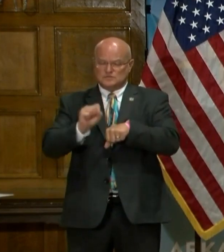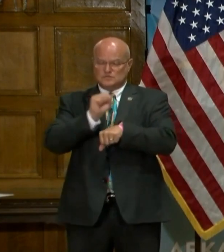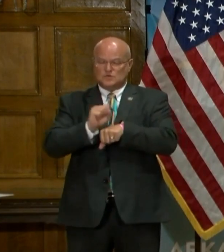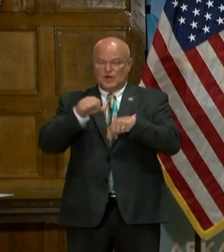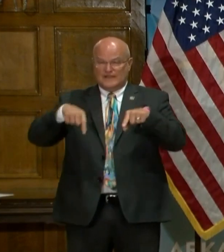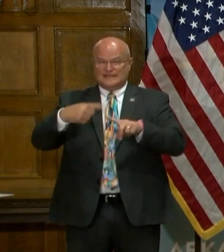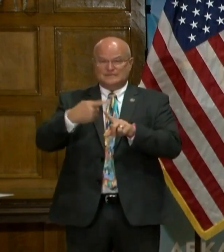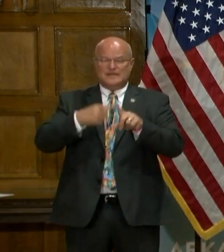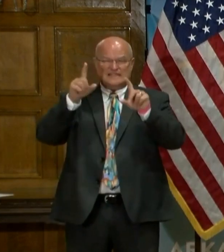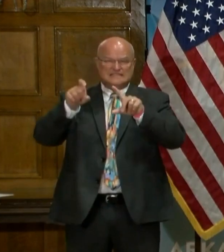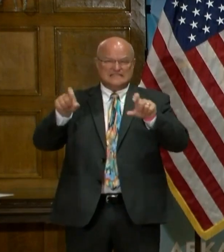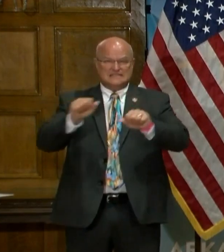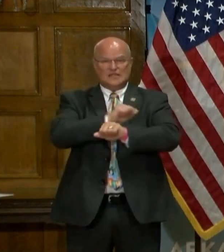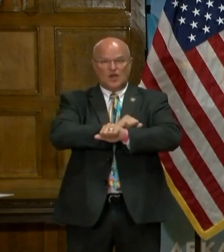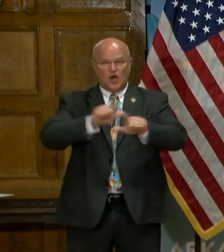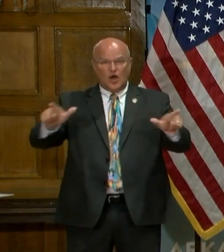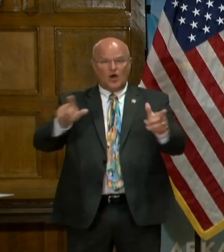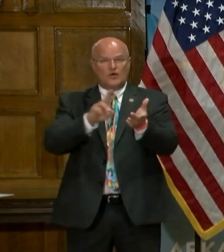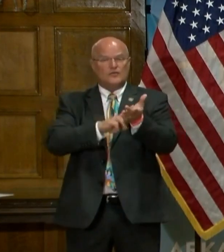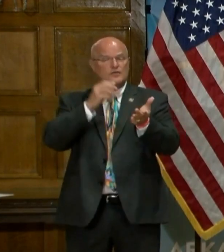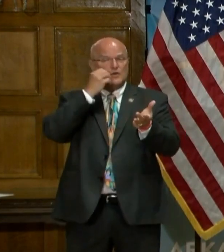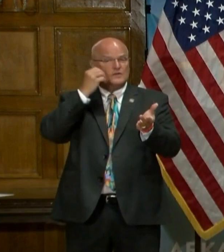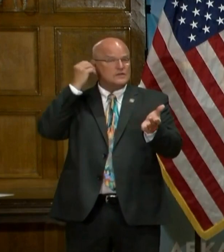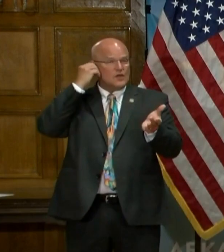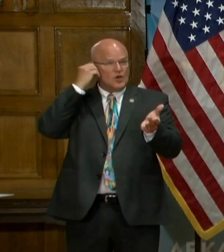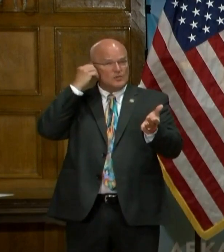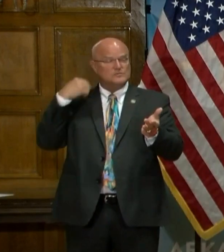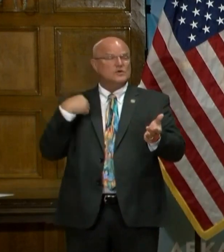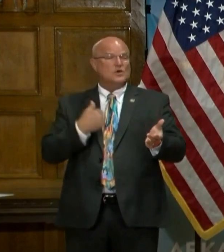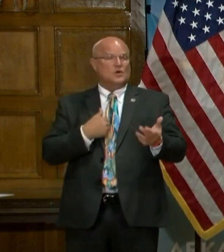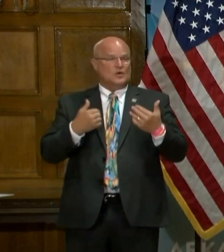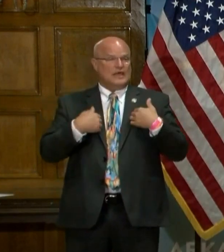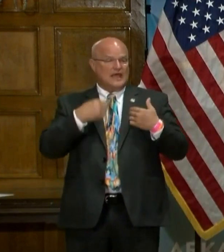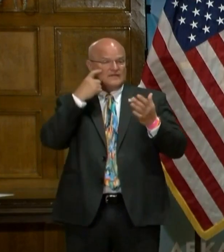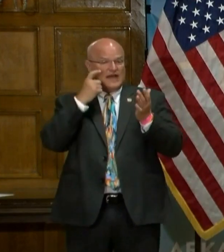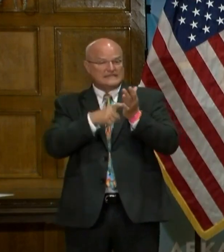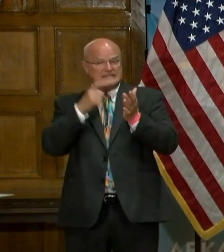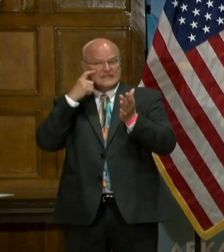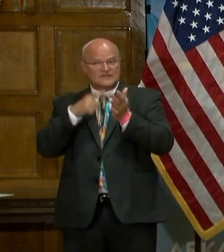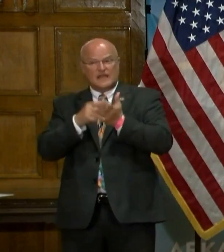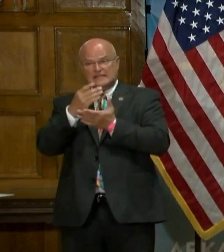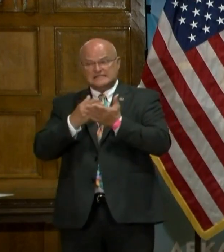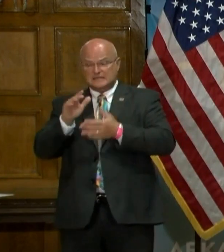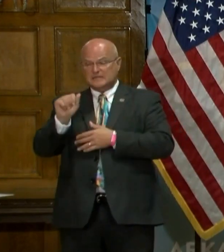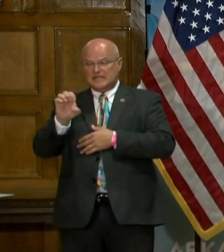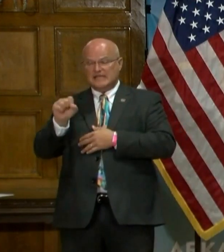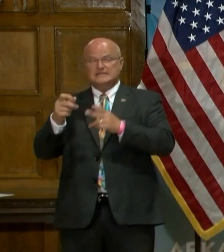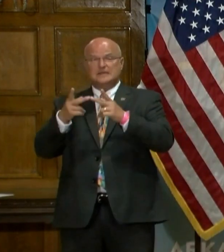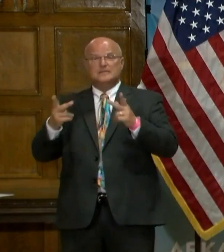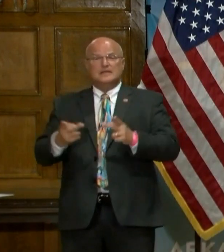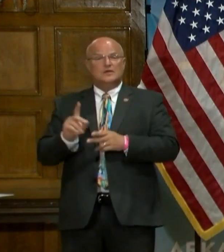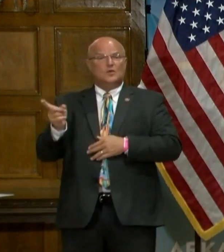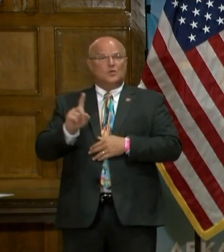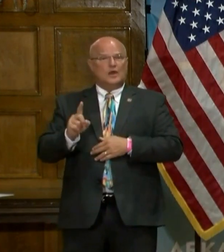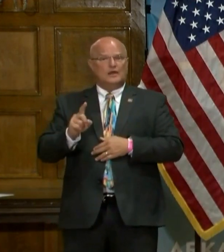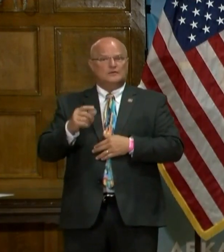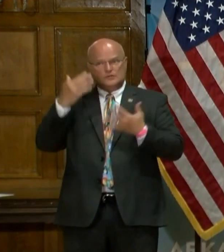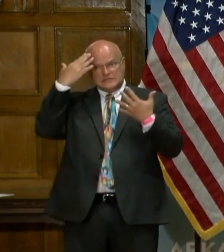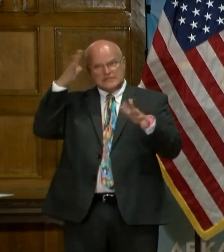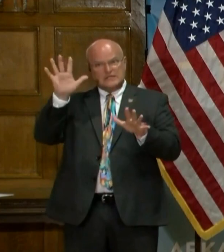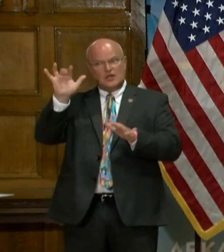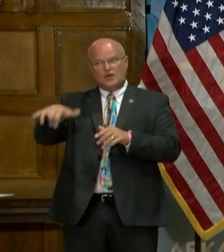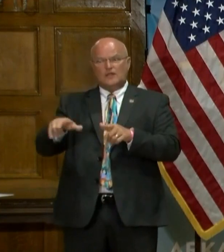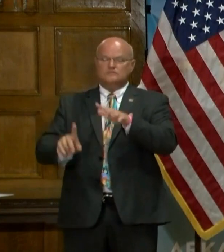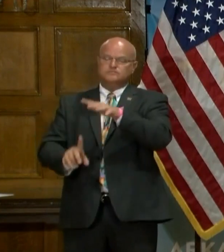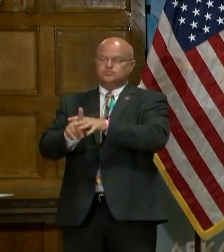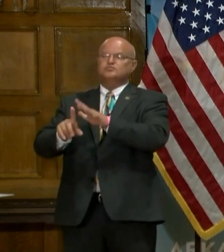month on testing all of our nursing homes. We have identified some cases in places where we didn't already know